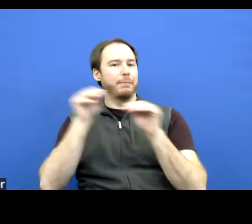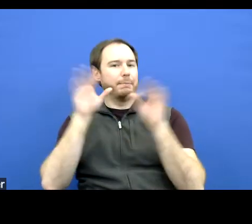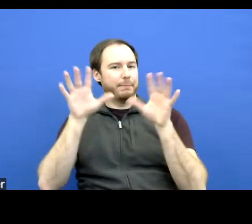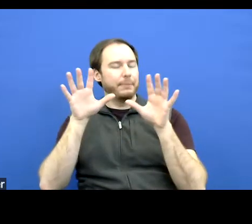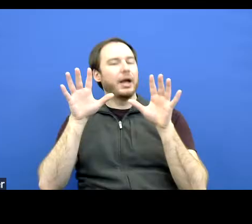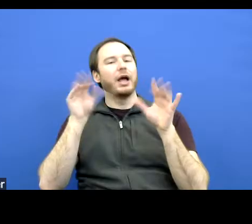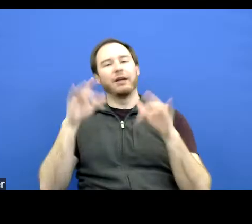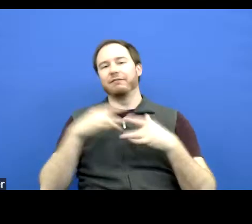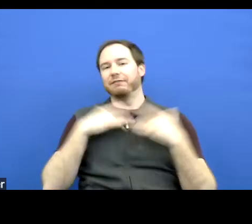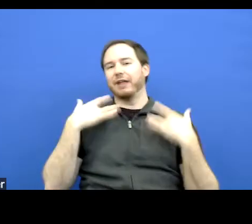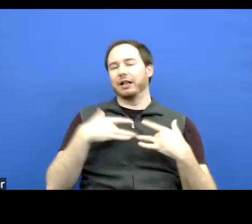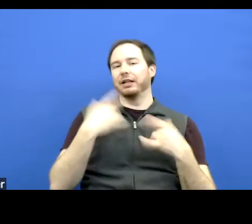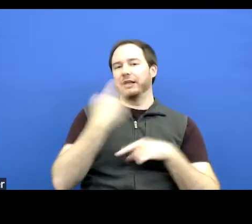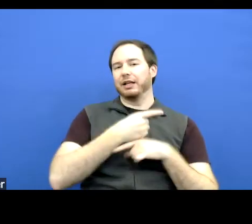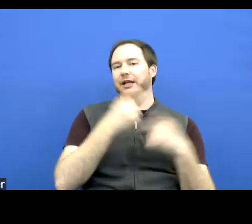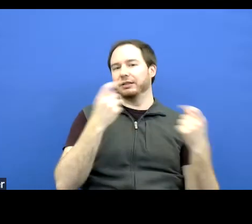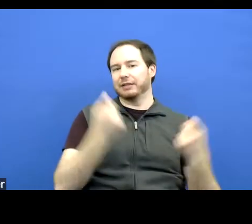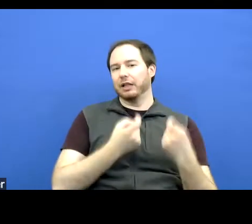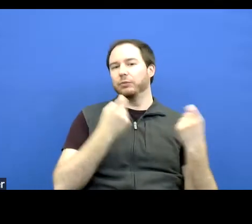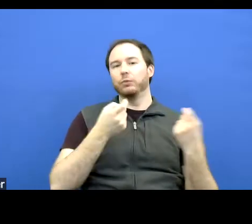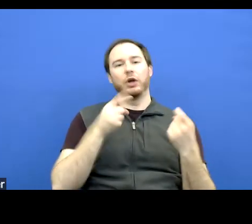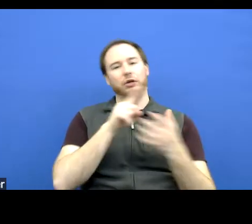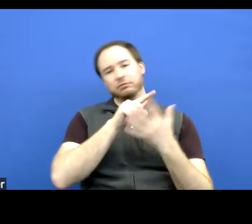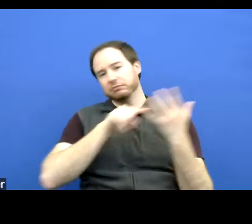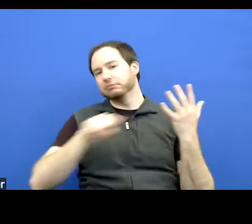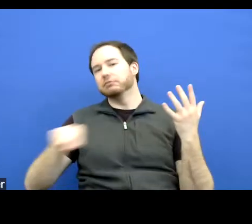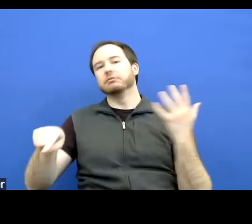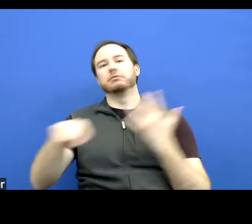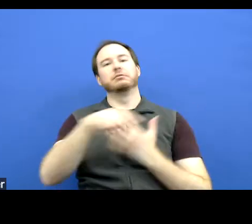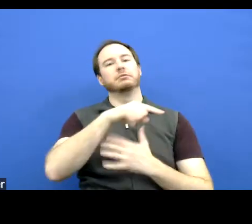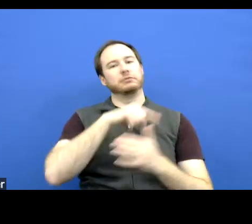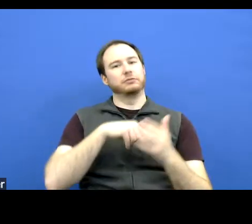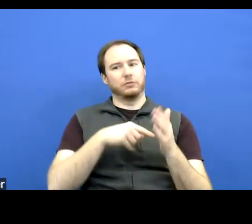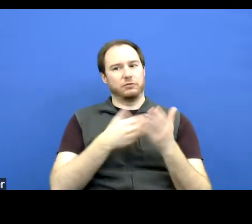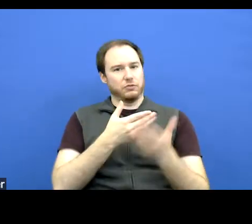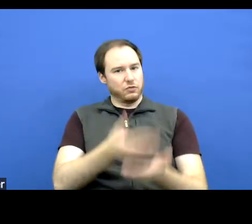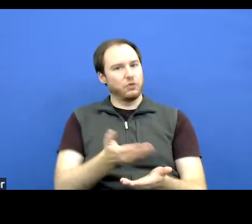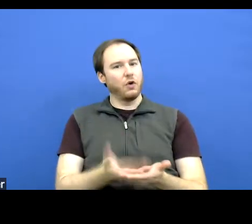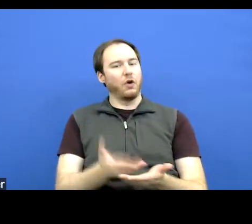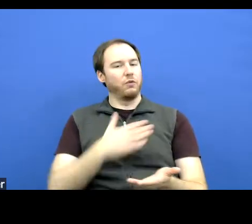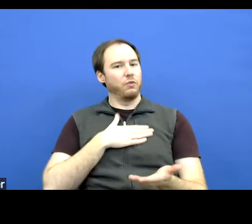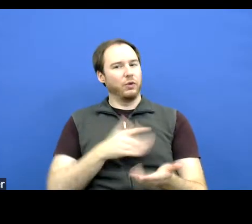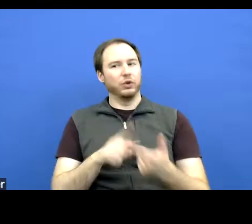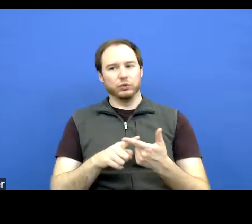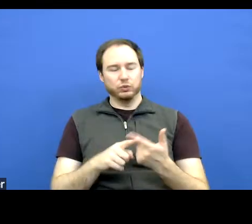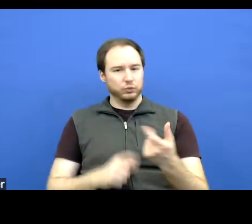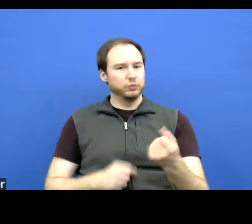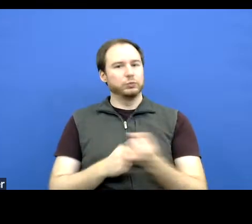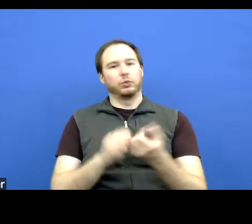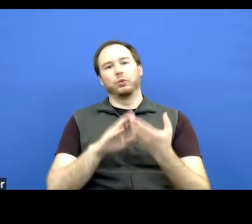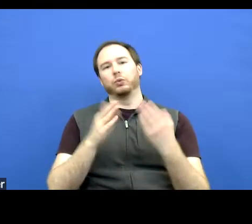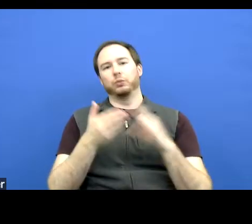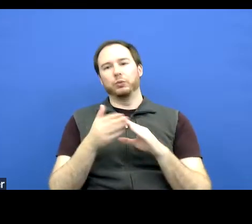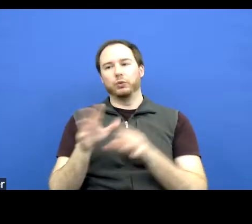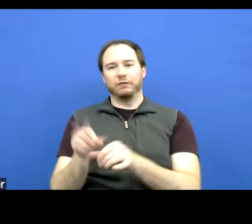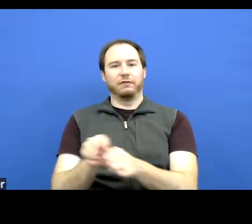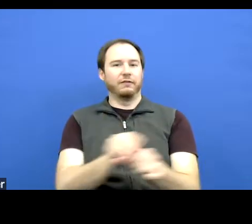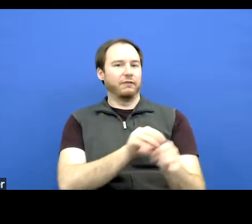and the Valentine's Day celebration. Through these efforts, he consistently demonstrates a willingness to give back and make a positive